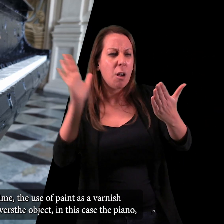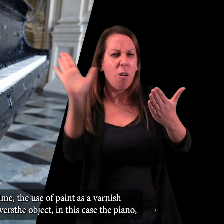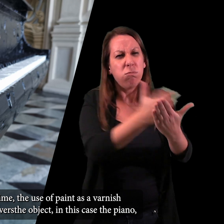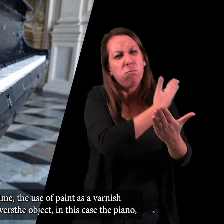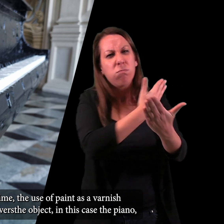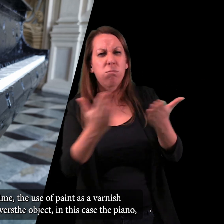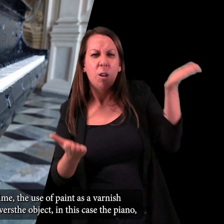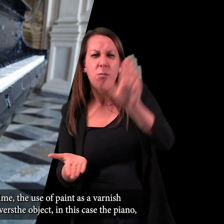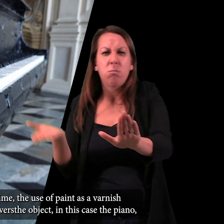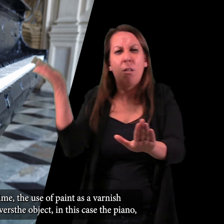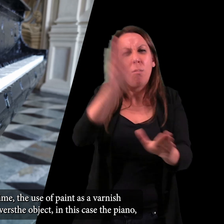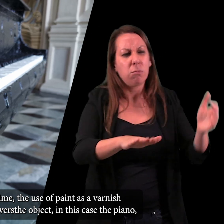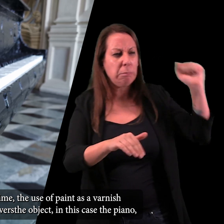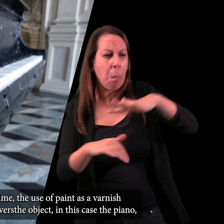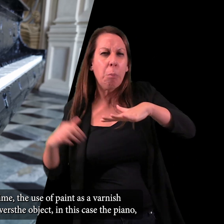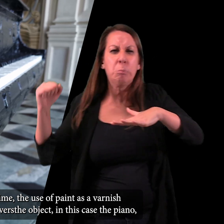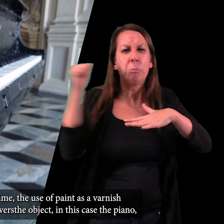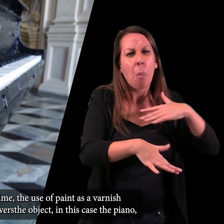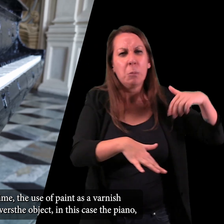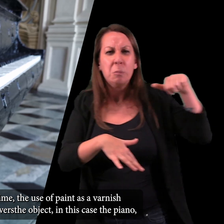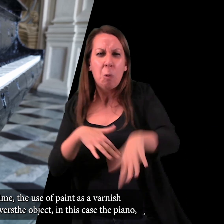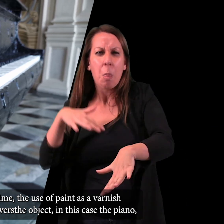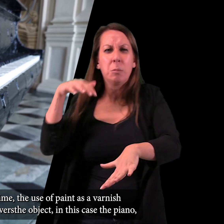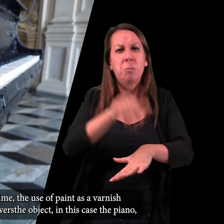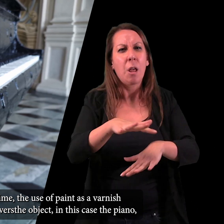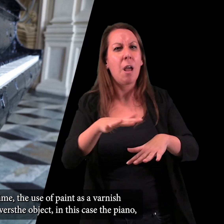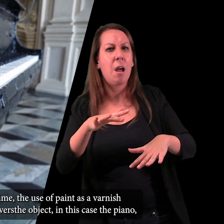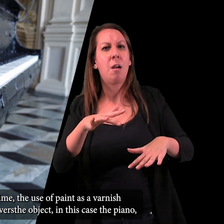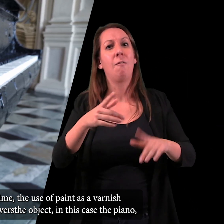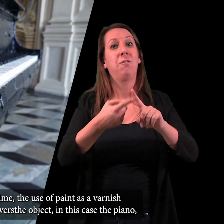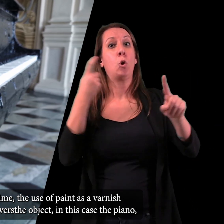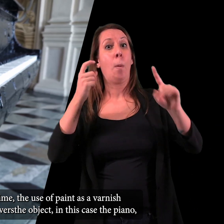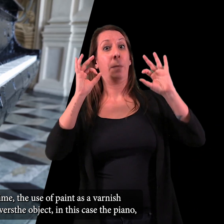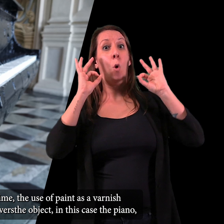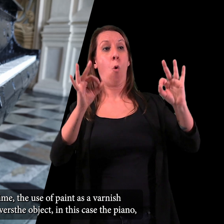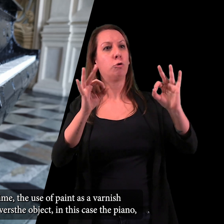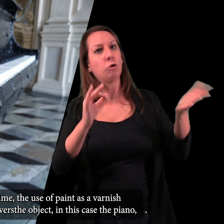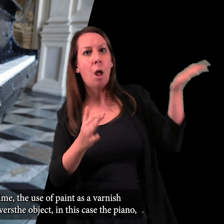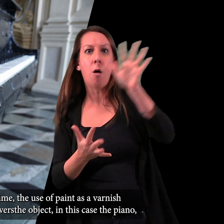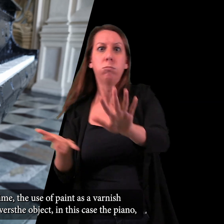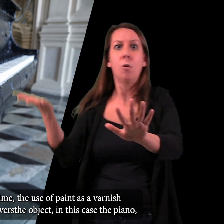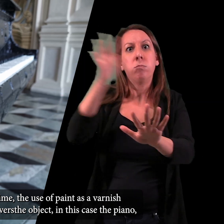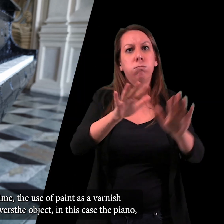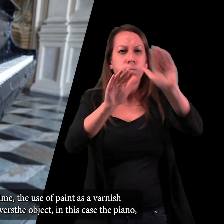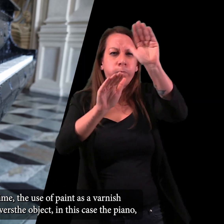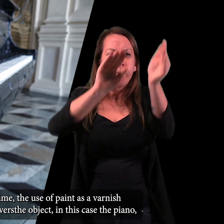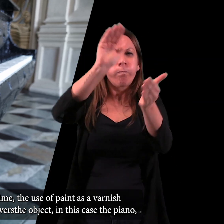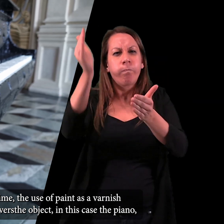At the same time, the use of paint as a varnish that faithfully covers the object